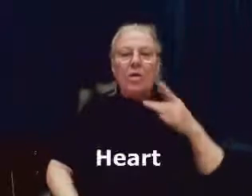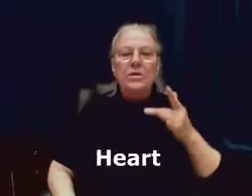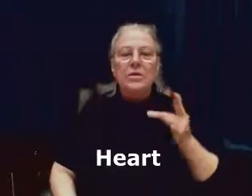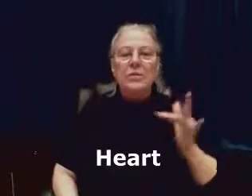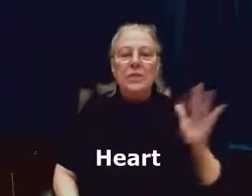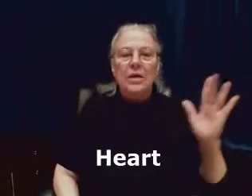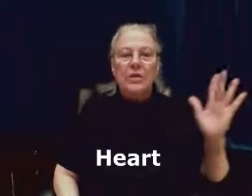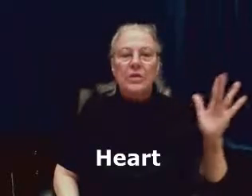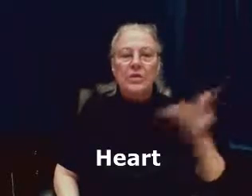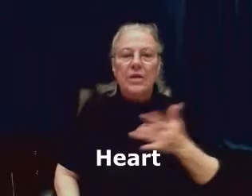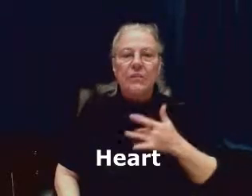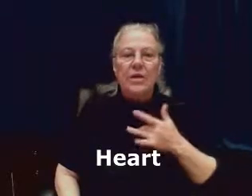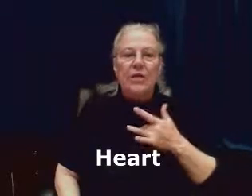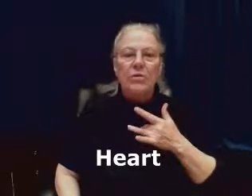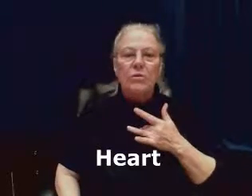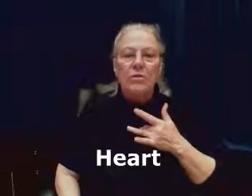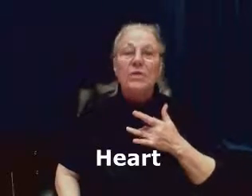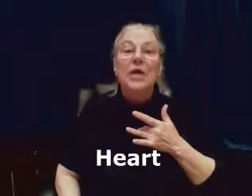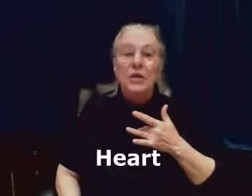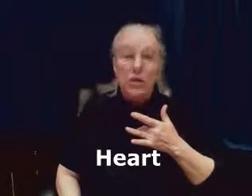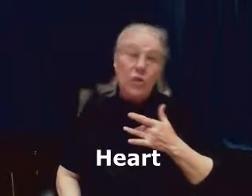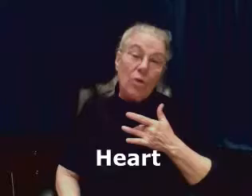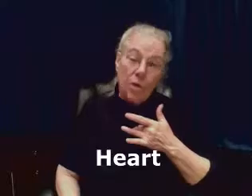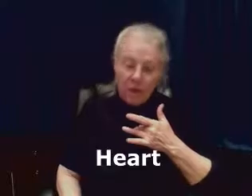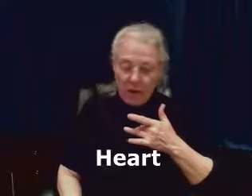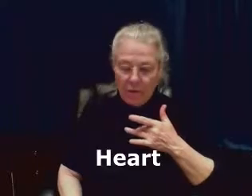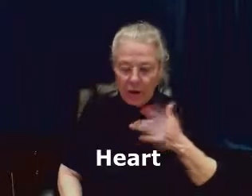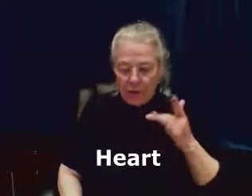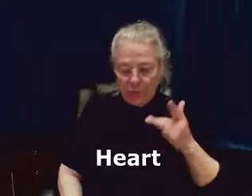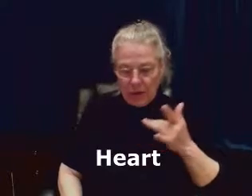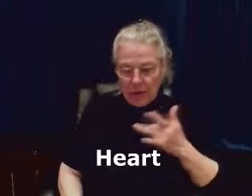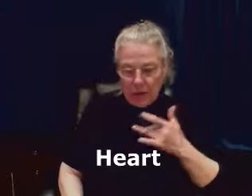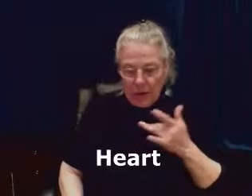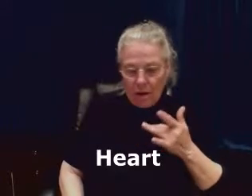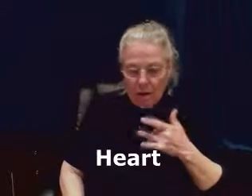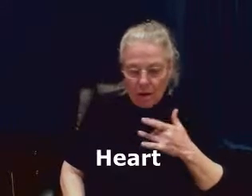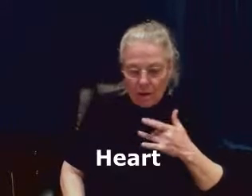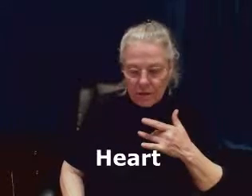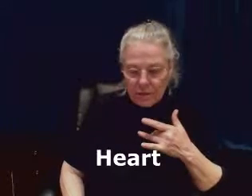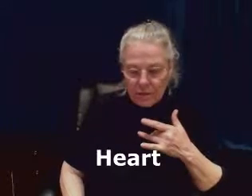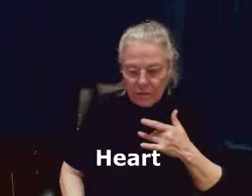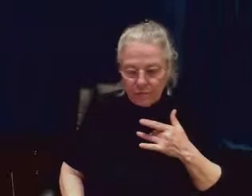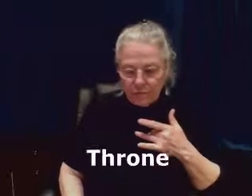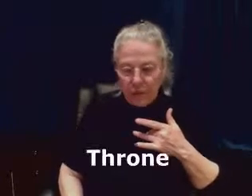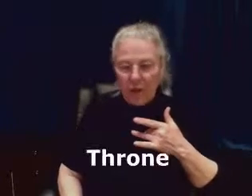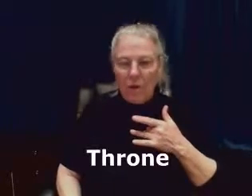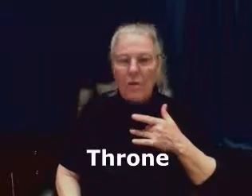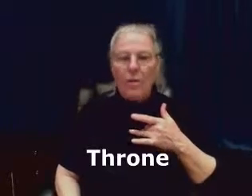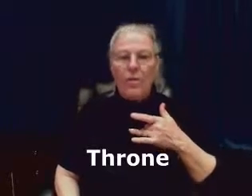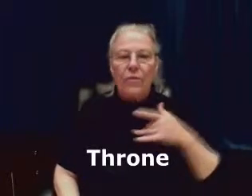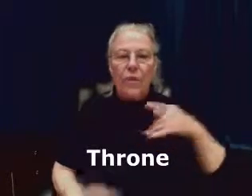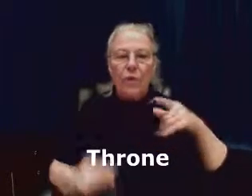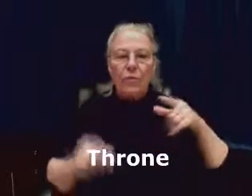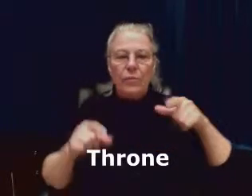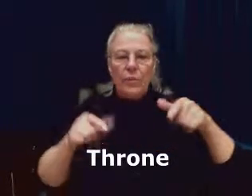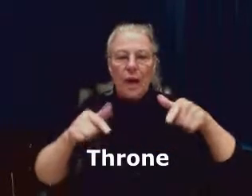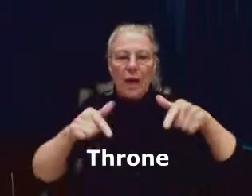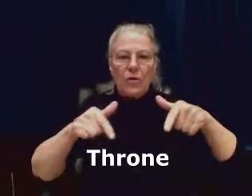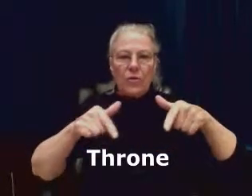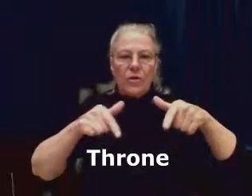Heart, your center finger just touching your heart area. Heart. Throne, and you're going